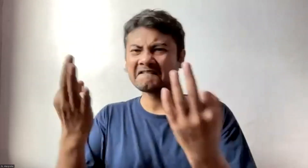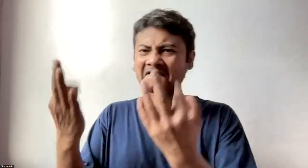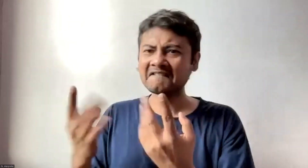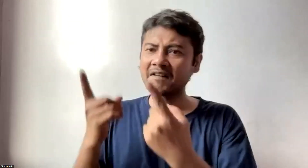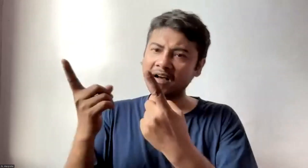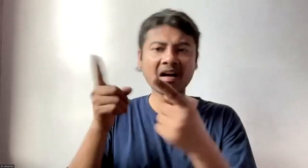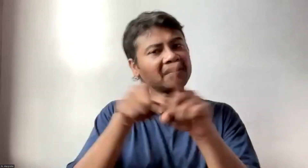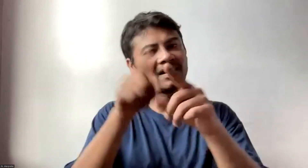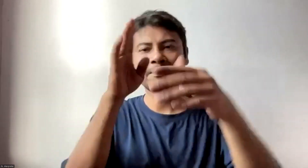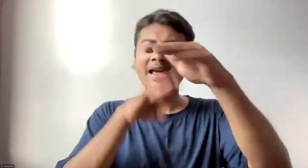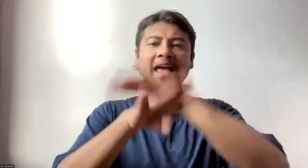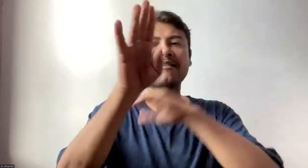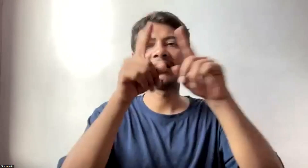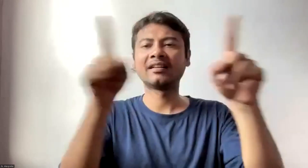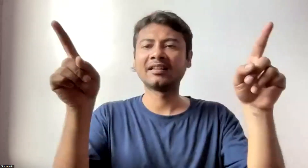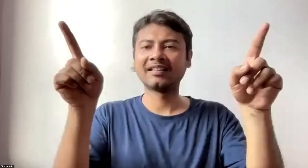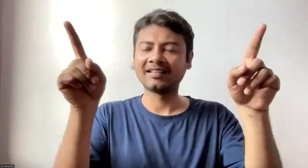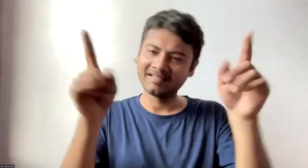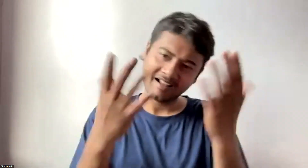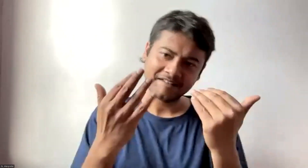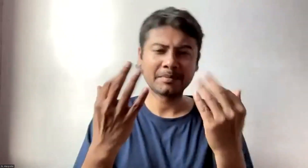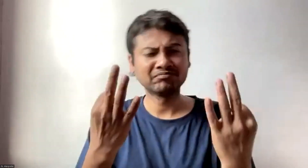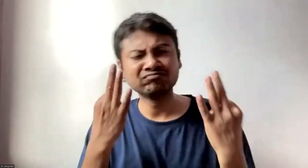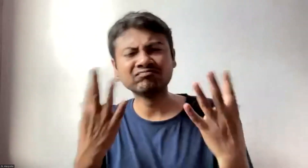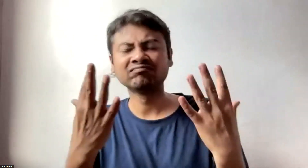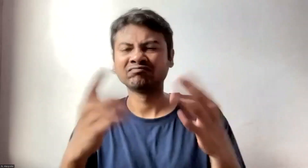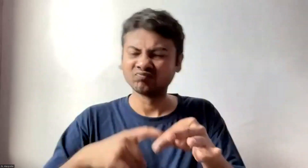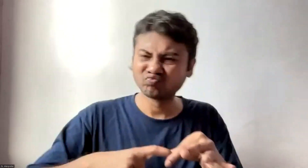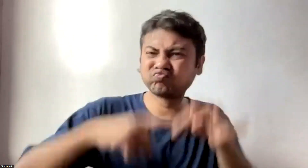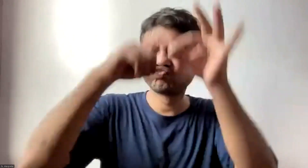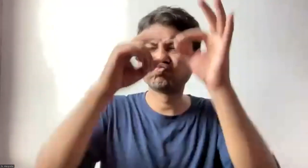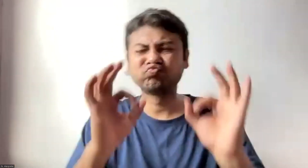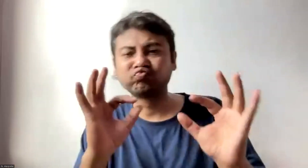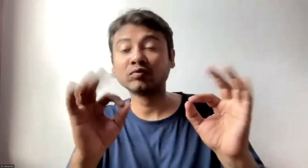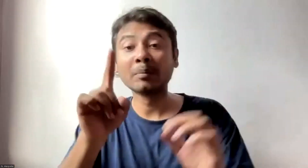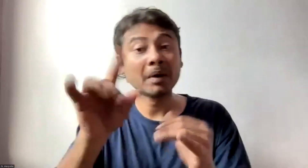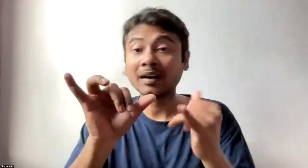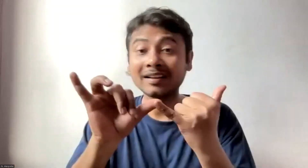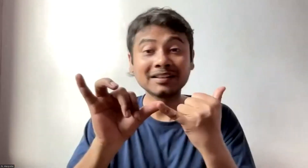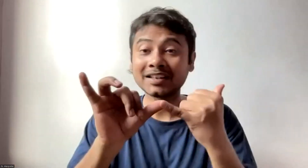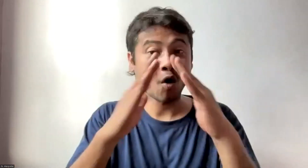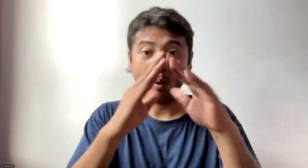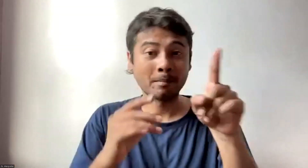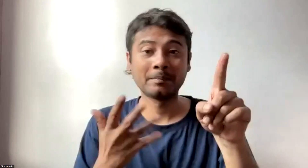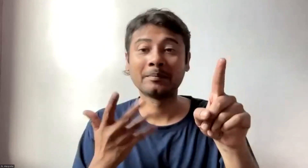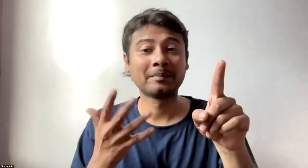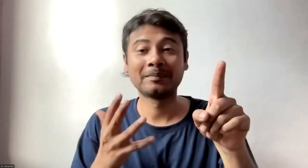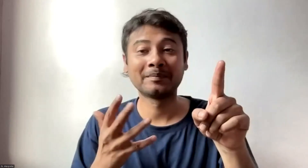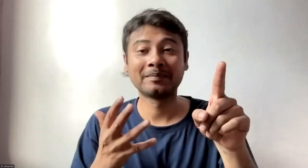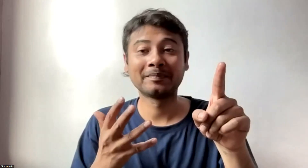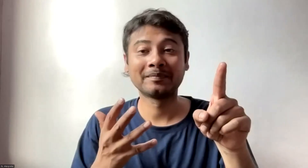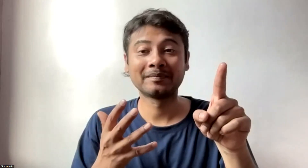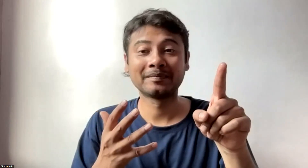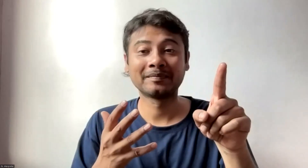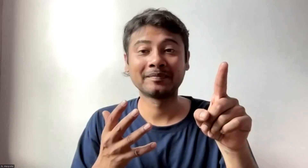planets. But that planet is not Krishna's home. And once we enjoy there for